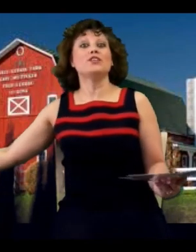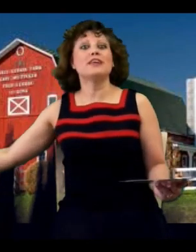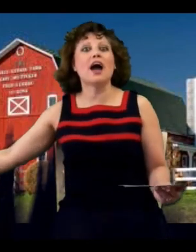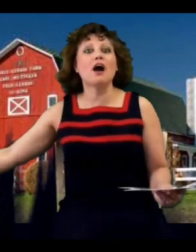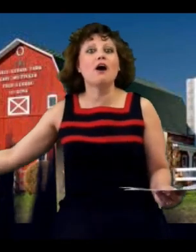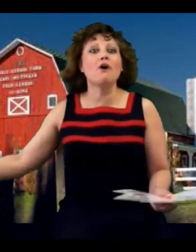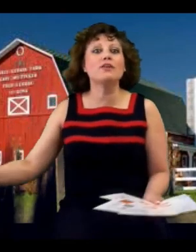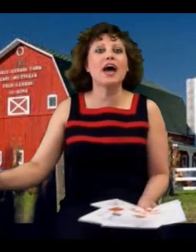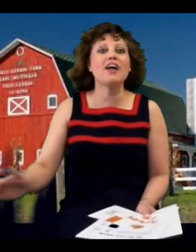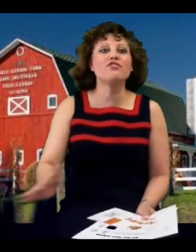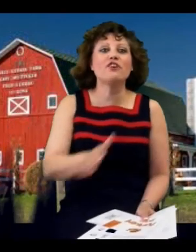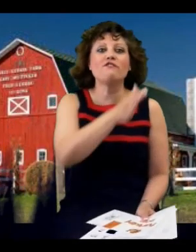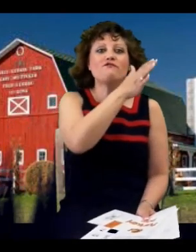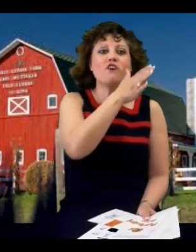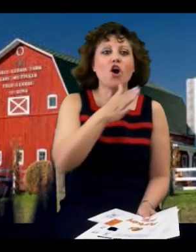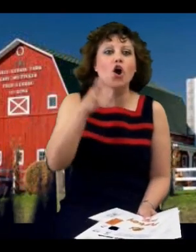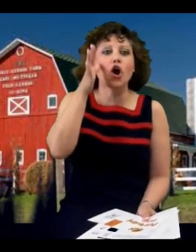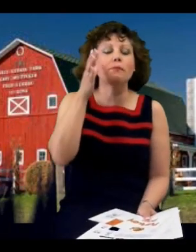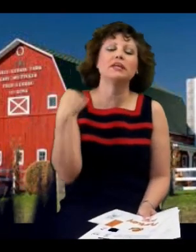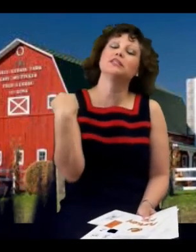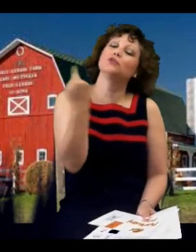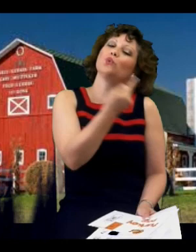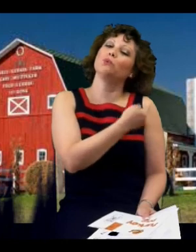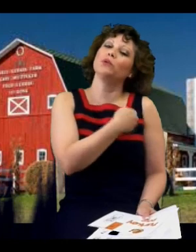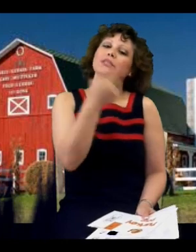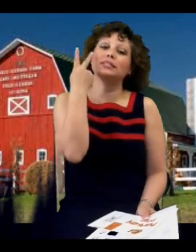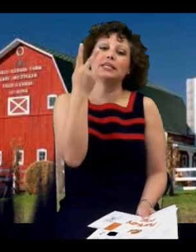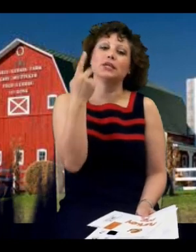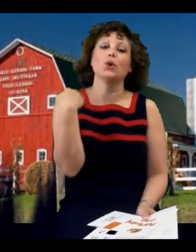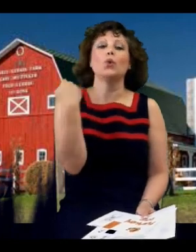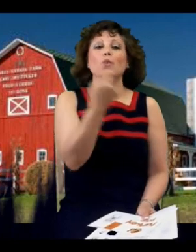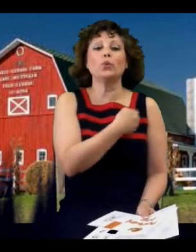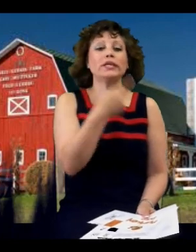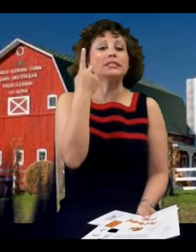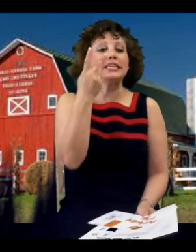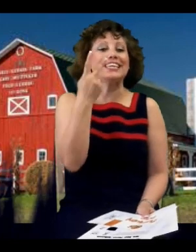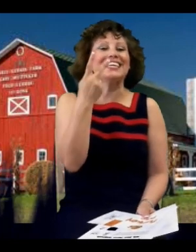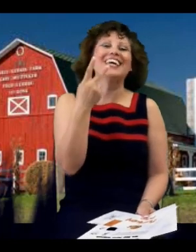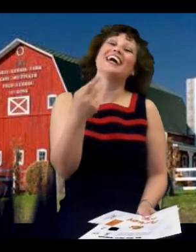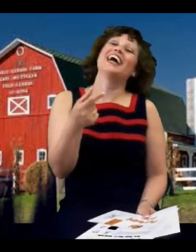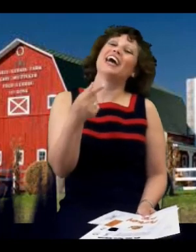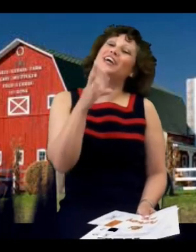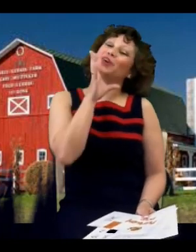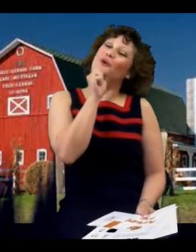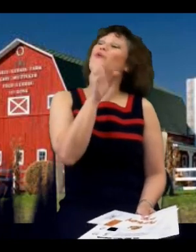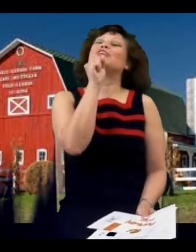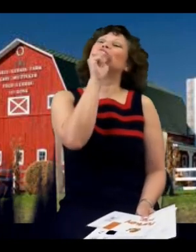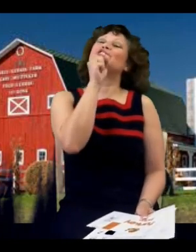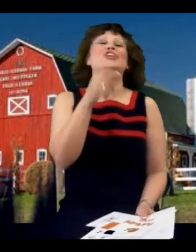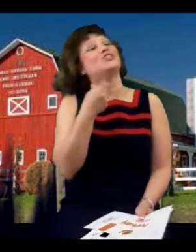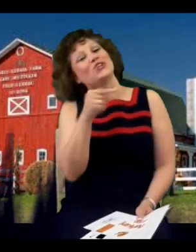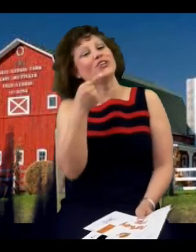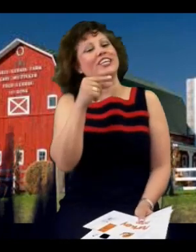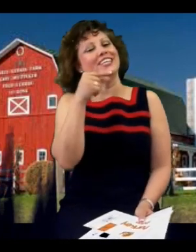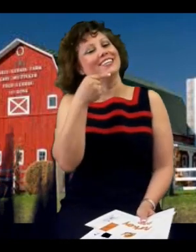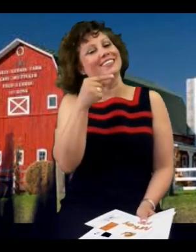We're down at the farm and this is what we see. We see an orange turkey.